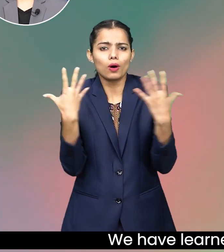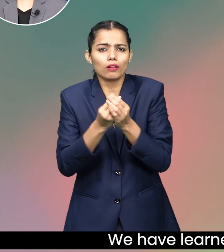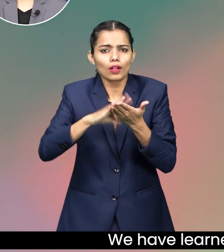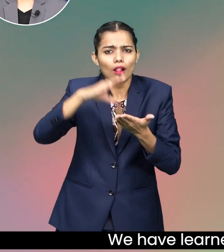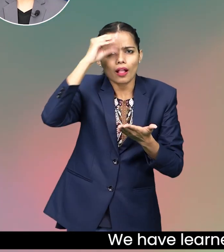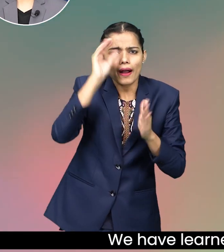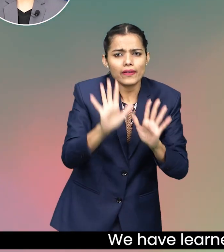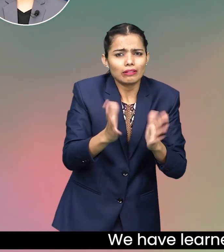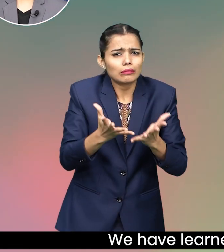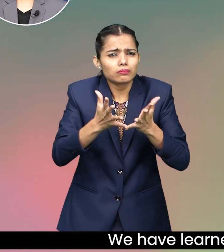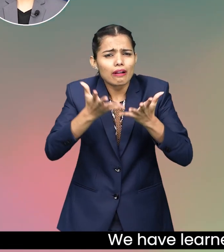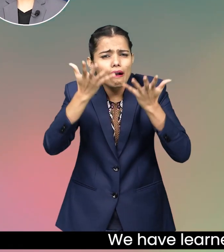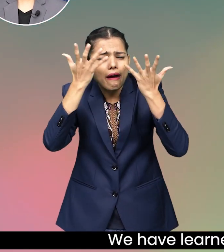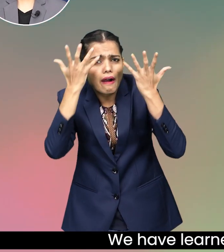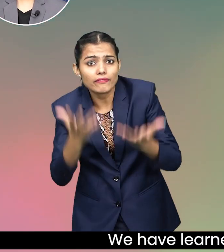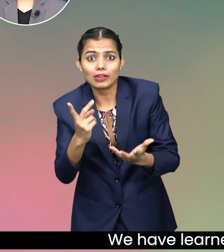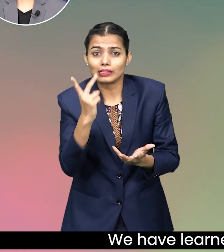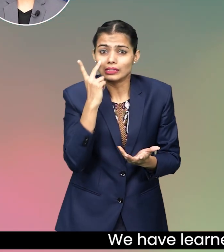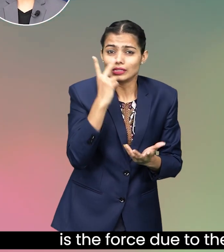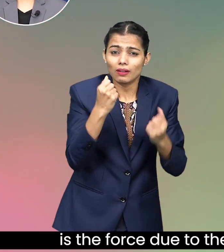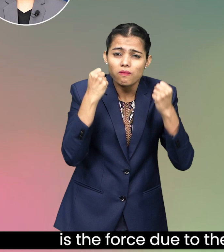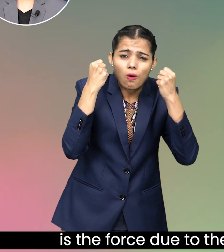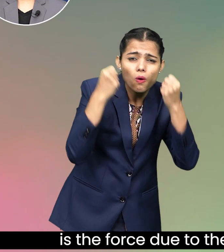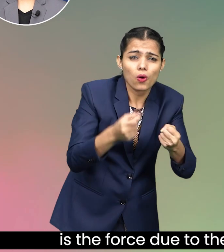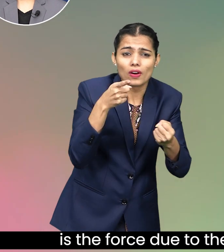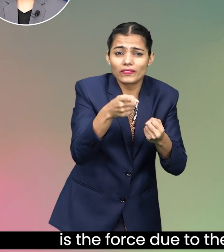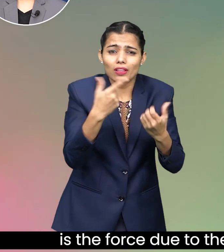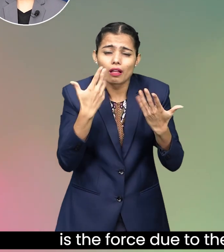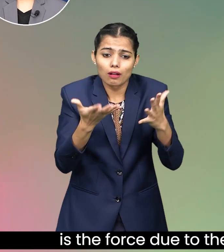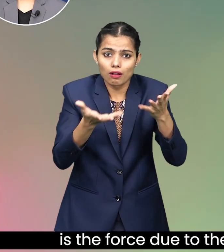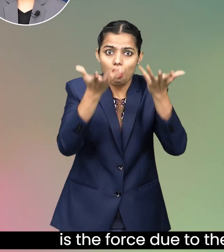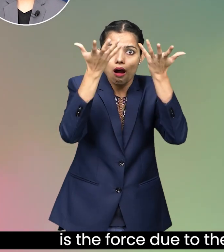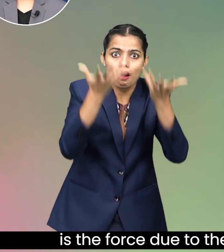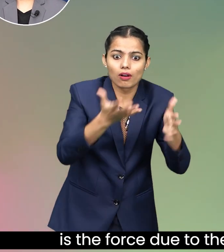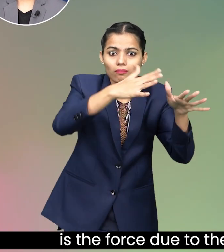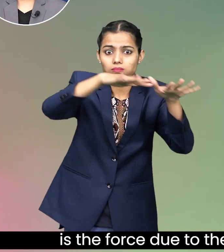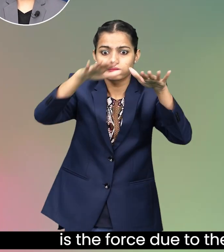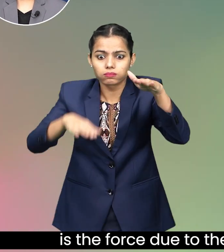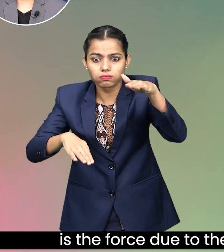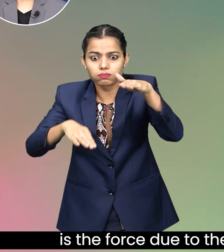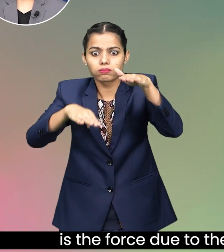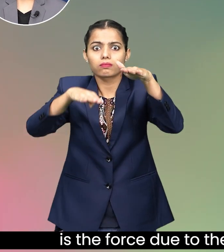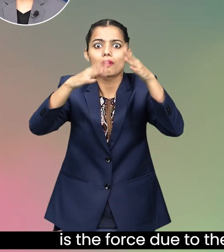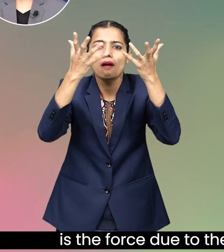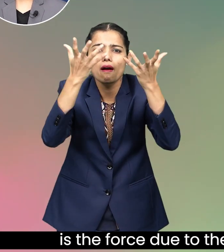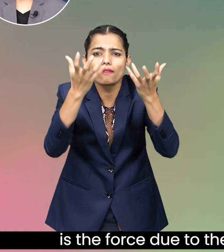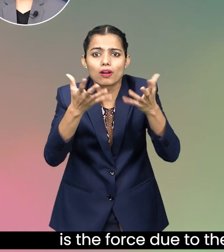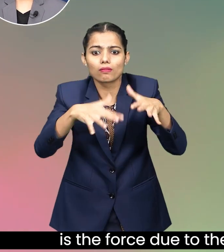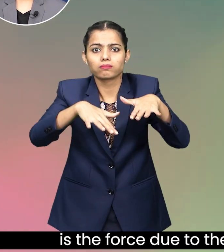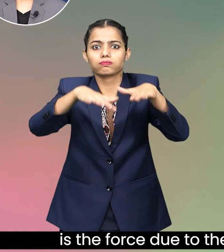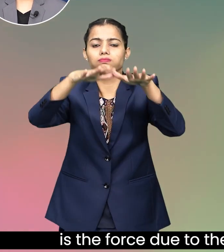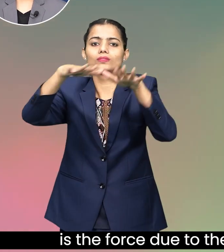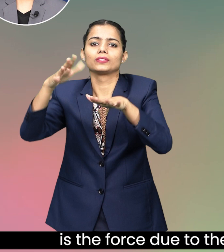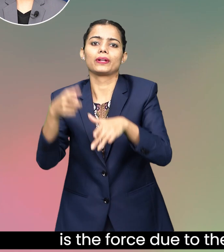we have learned that the weight of an object is the force due to the gravitational attraction of the earth